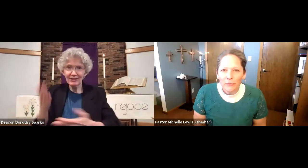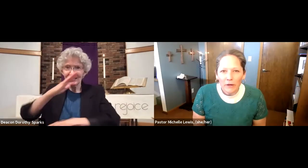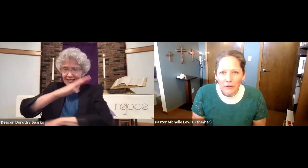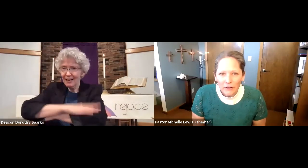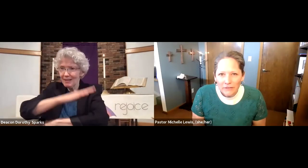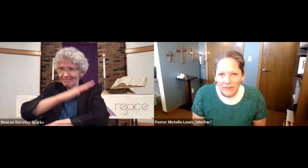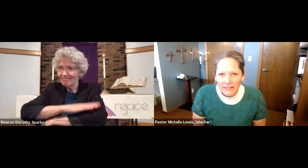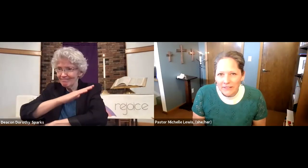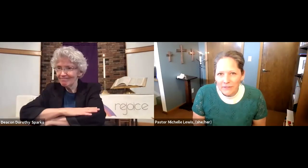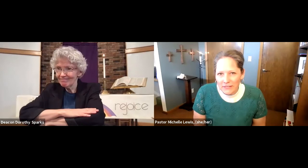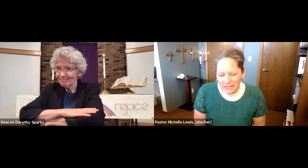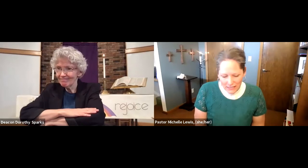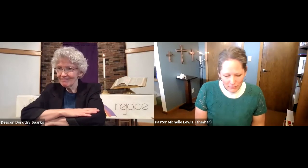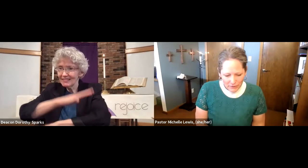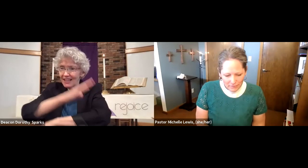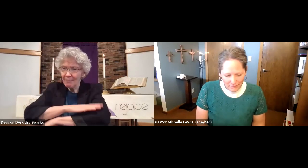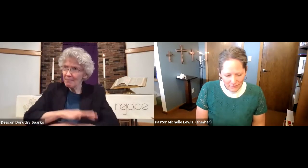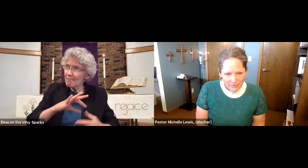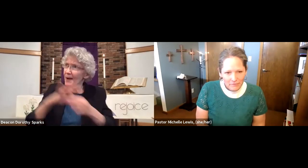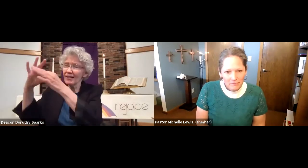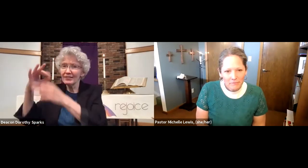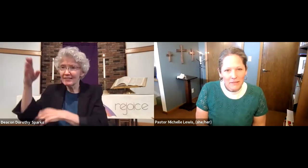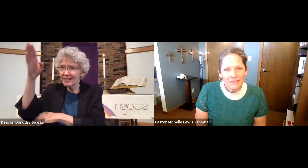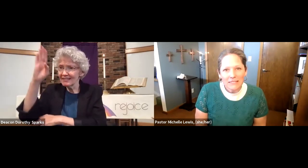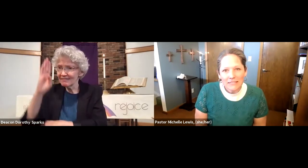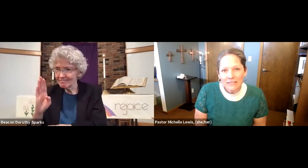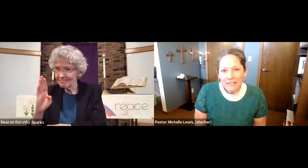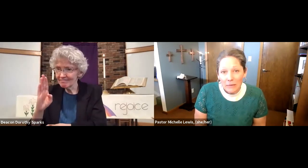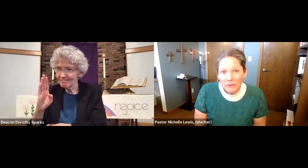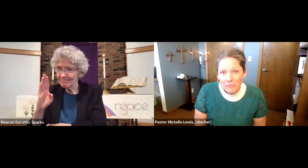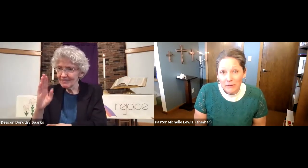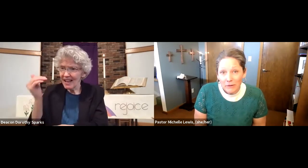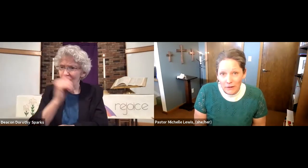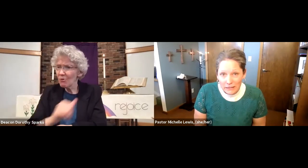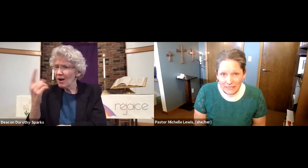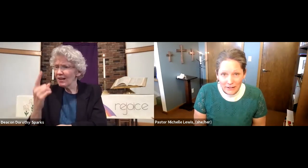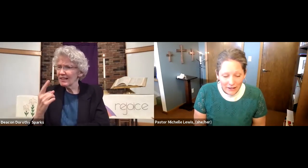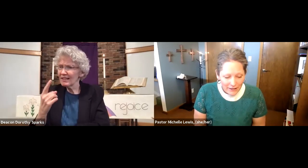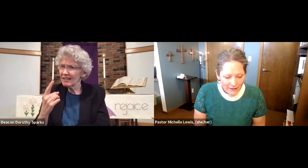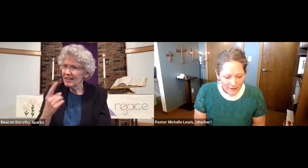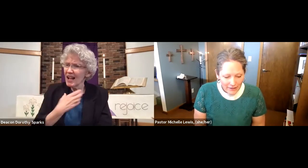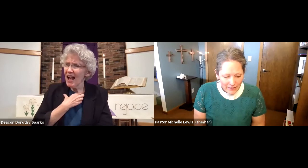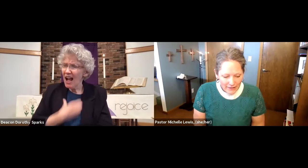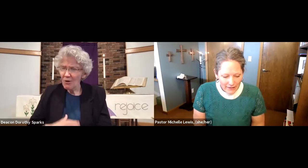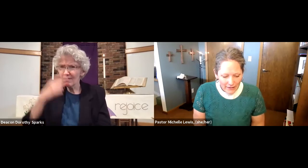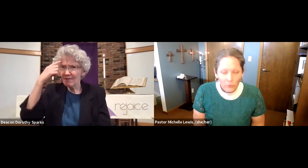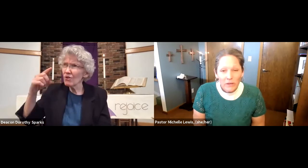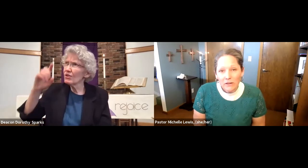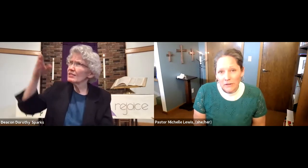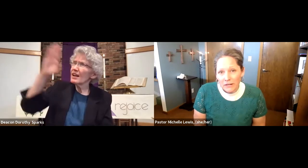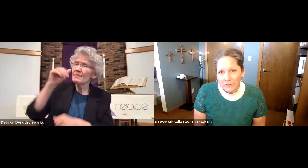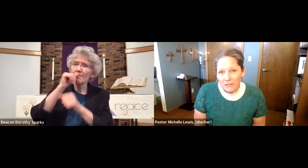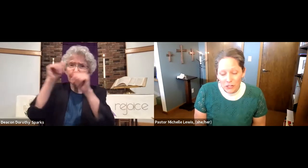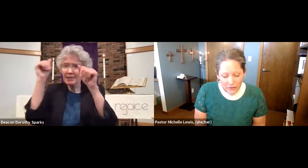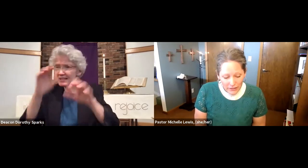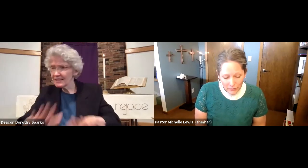You are all invited to this table because this table belongs to God, and we